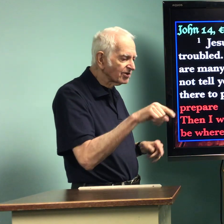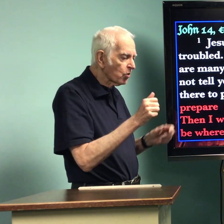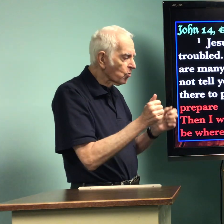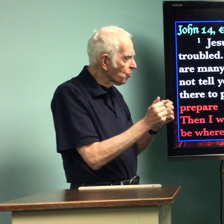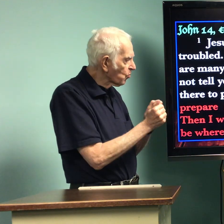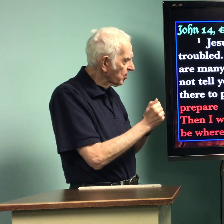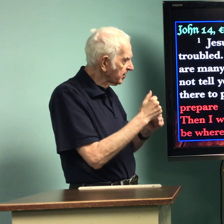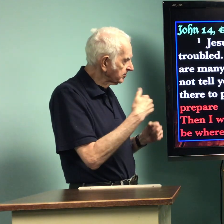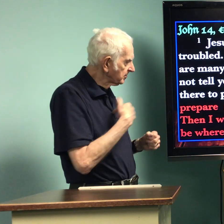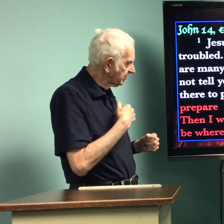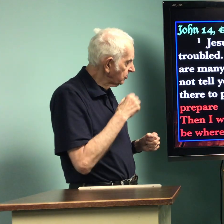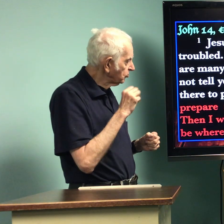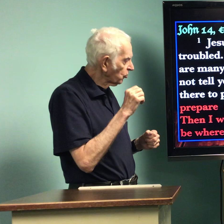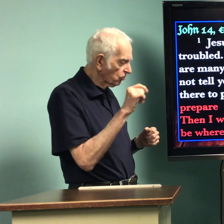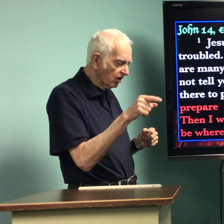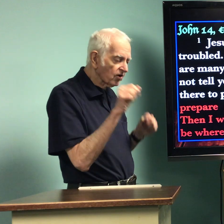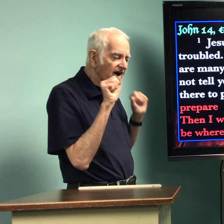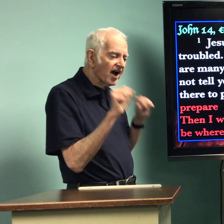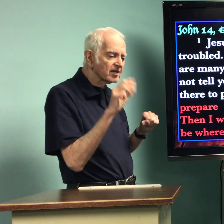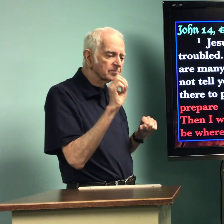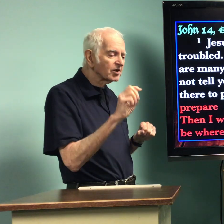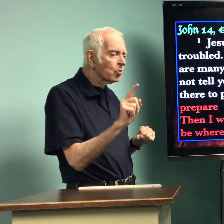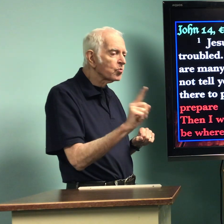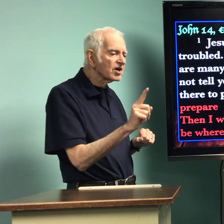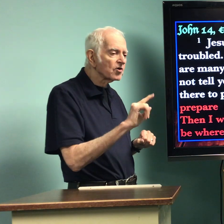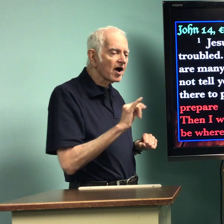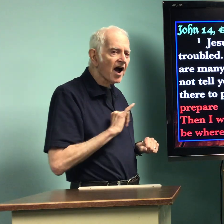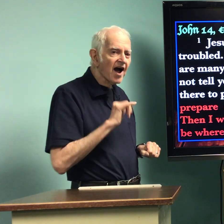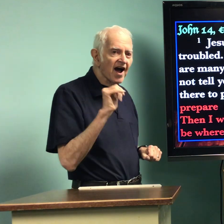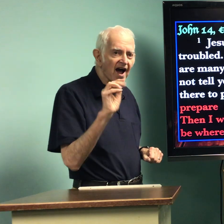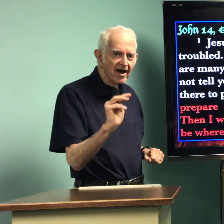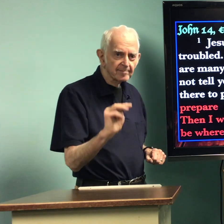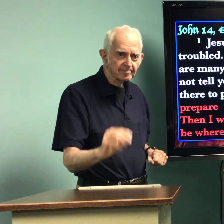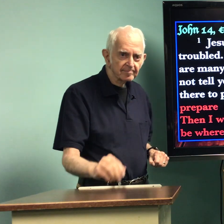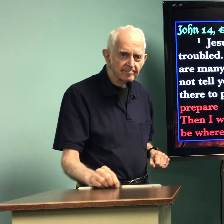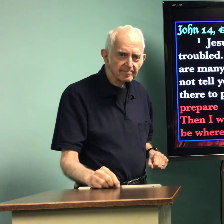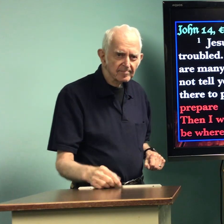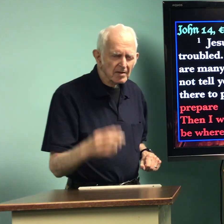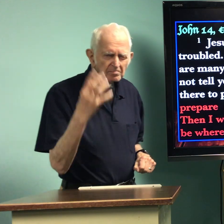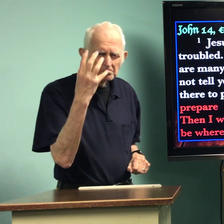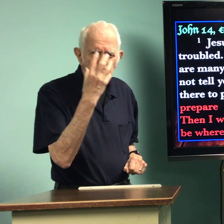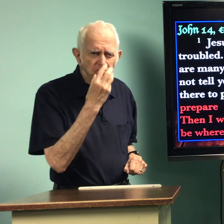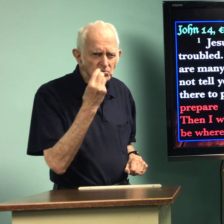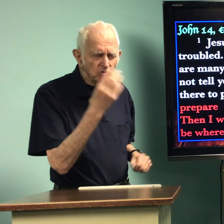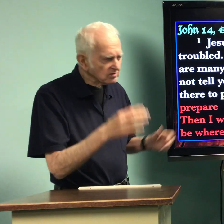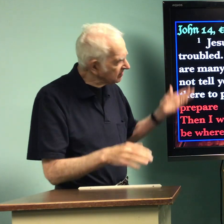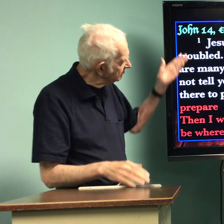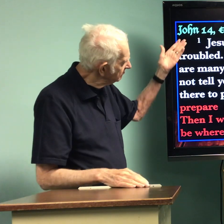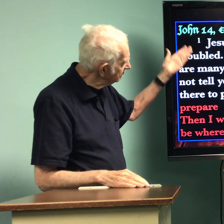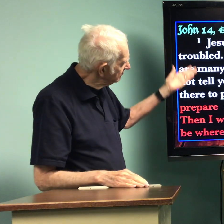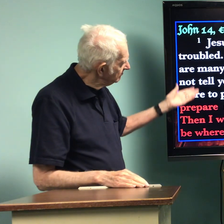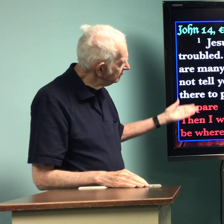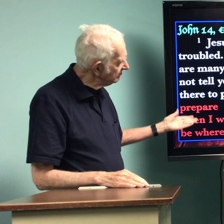will take you with me so that you can be where I am. It's a beautiful passage.